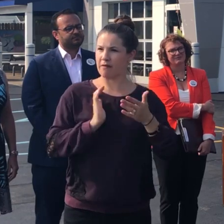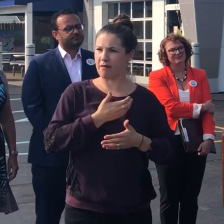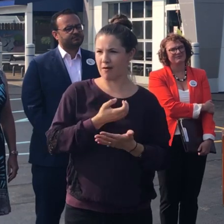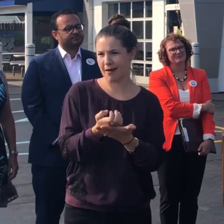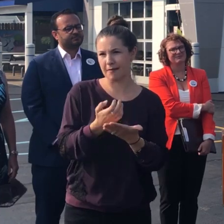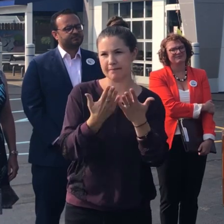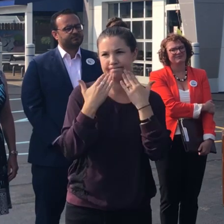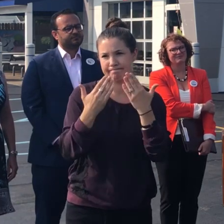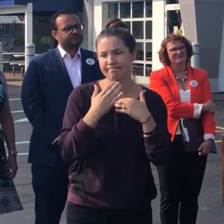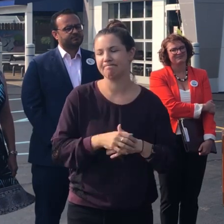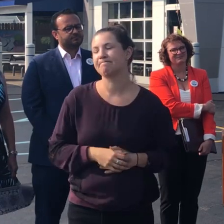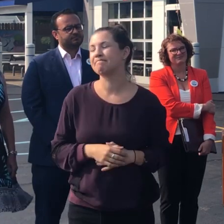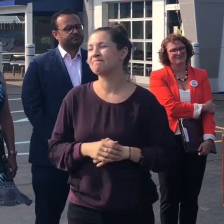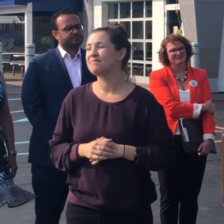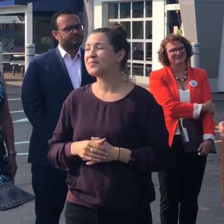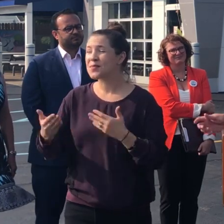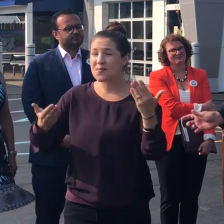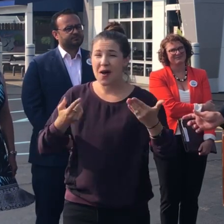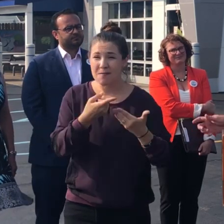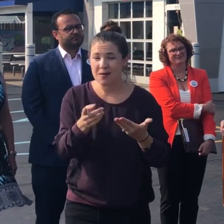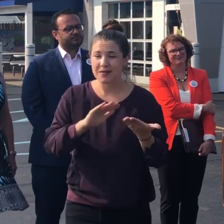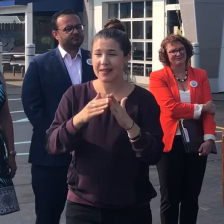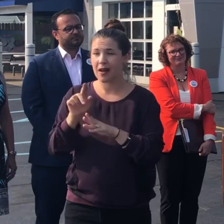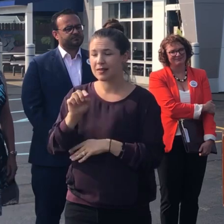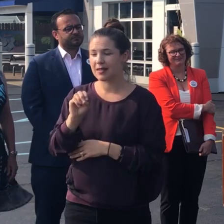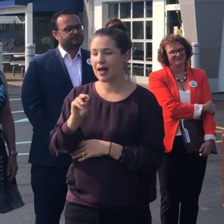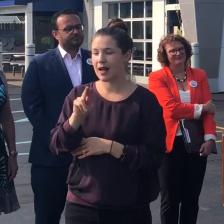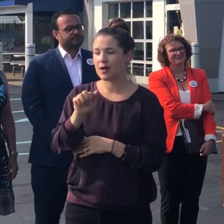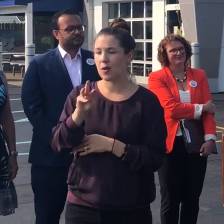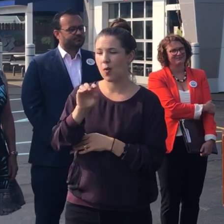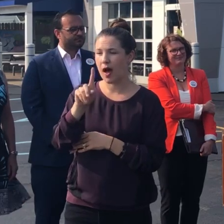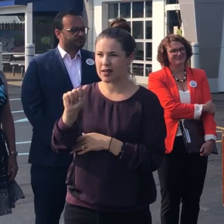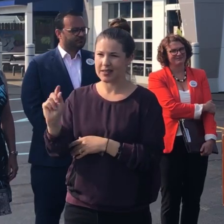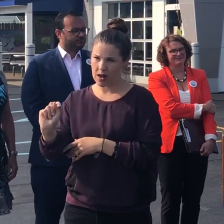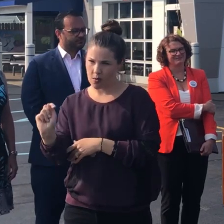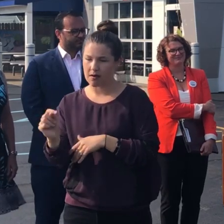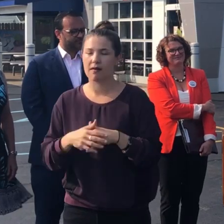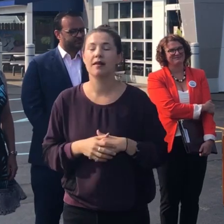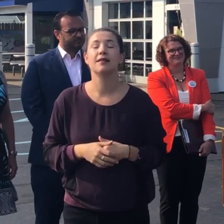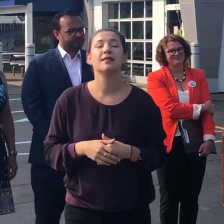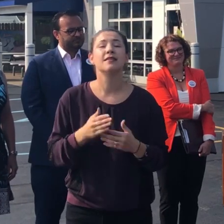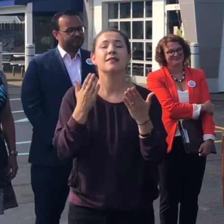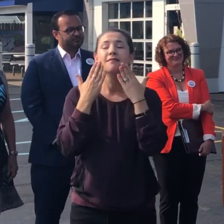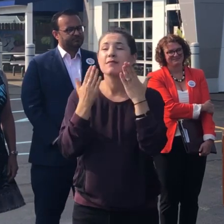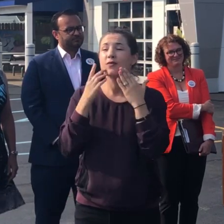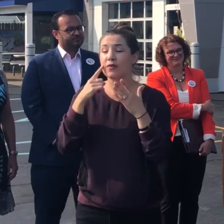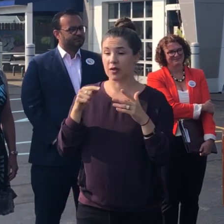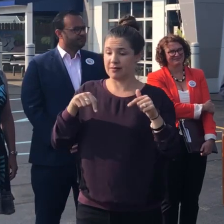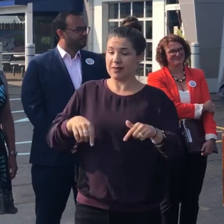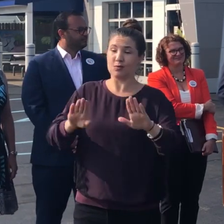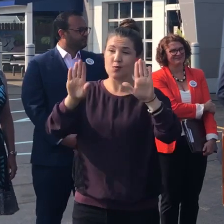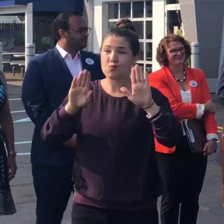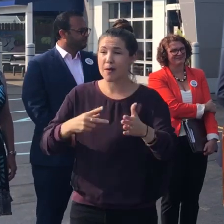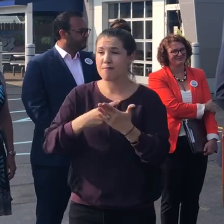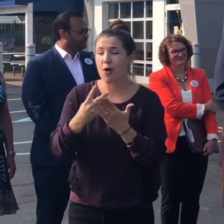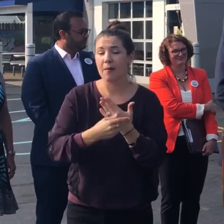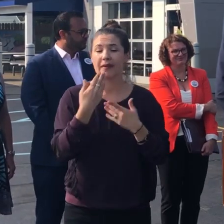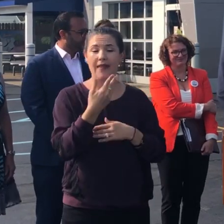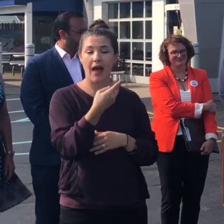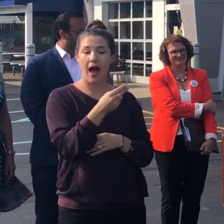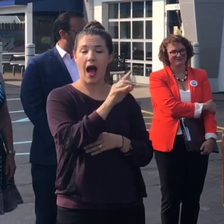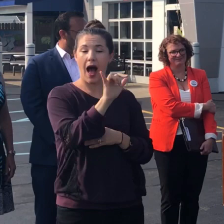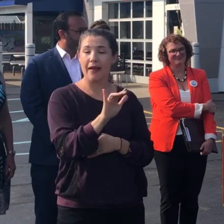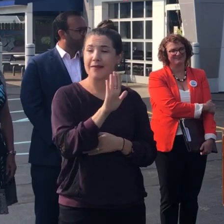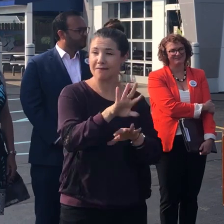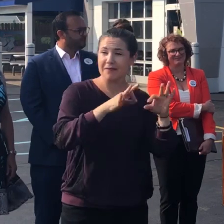I just want to welcome you all to the town of Tonawanda. I want to thank the county for kicking off this great program. I want to thank Holly and her family for